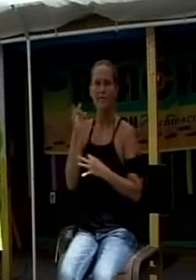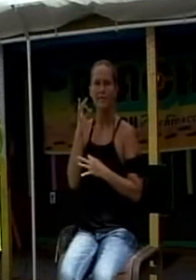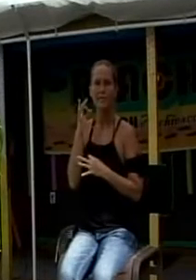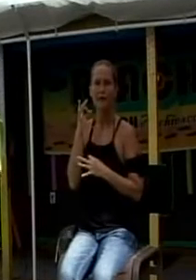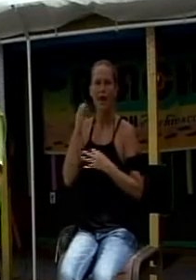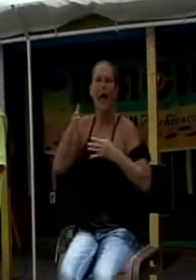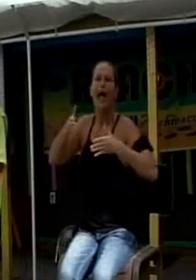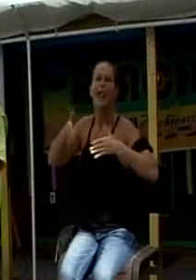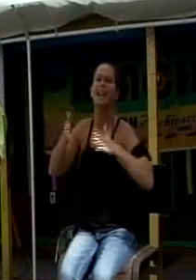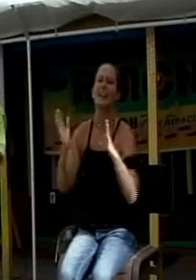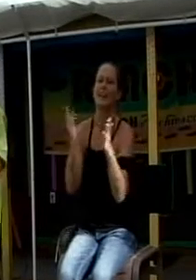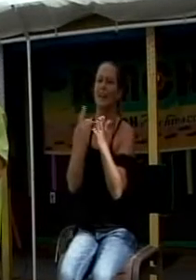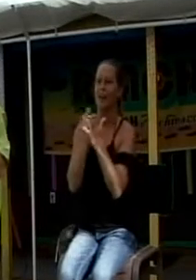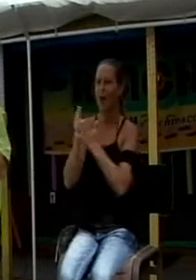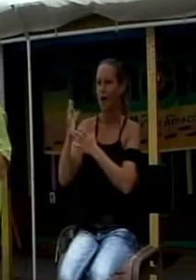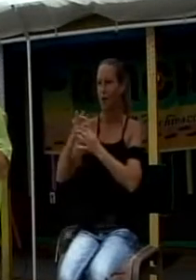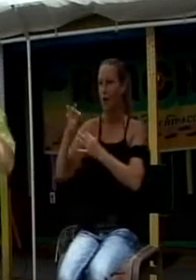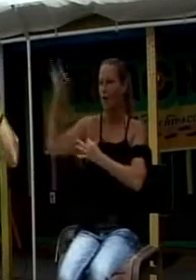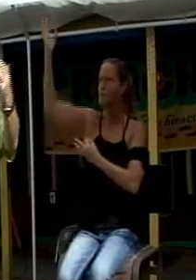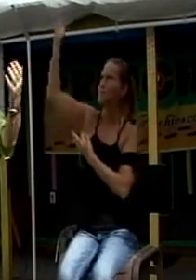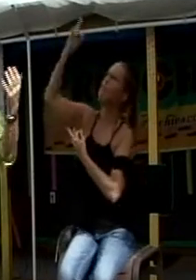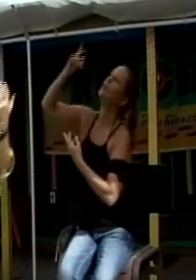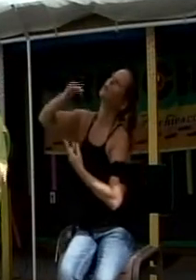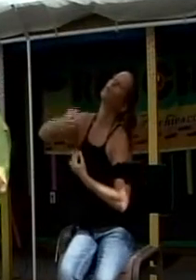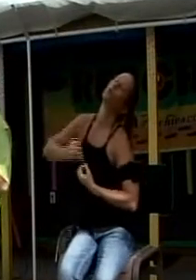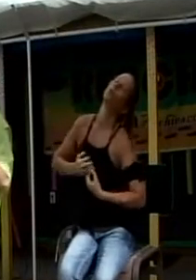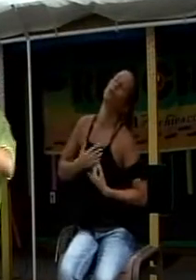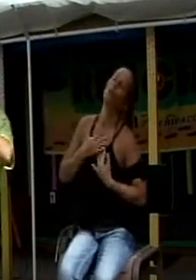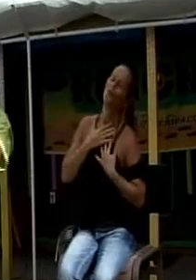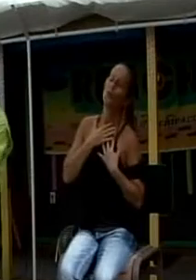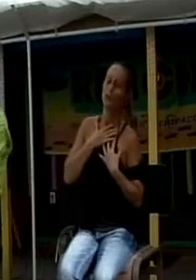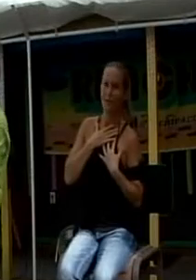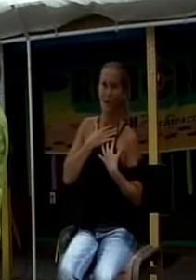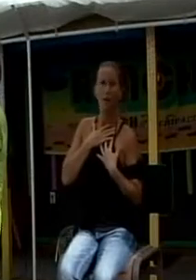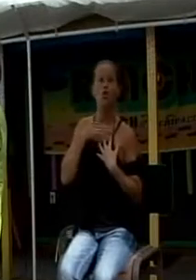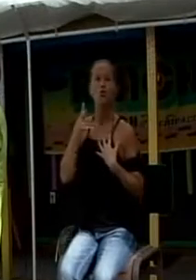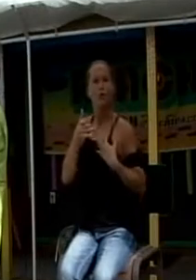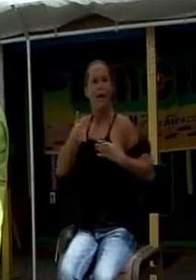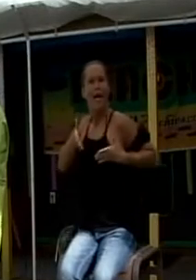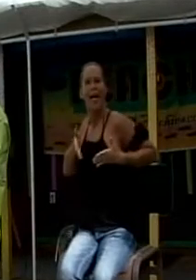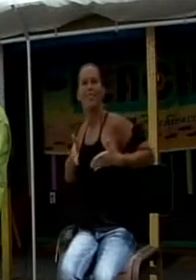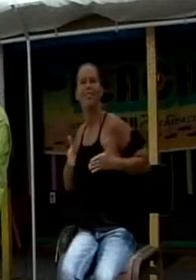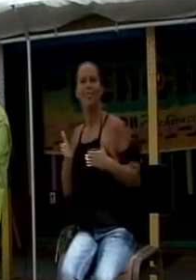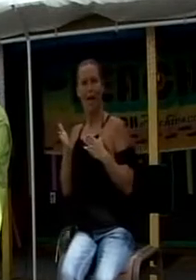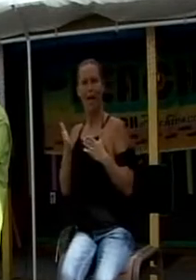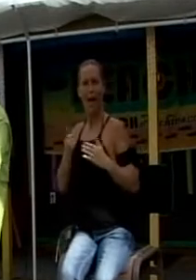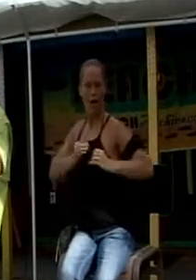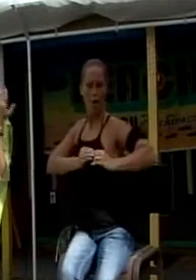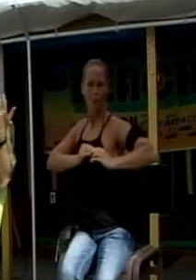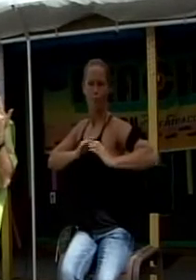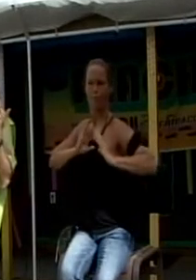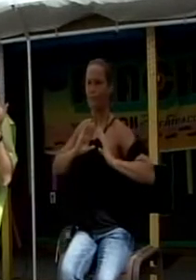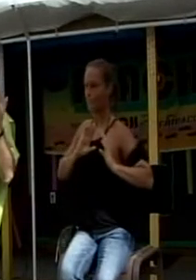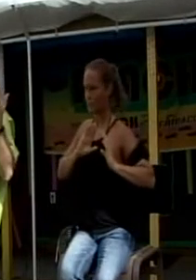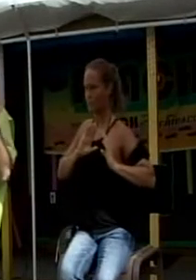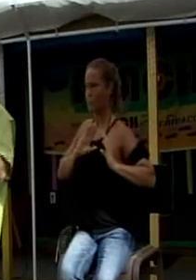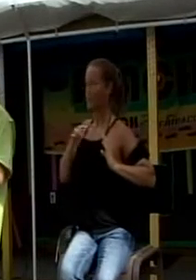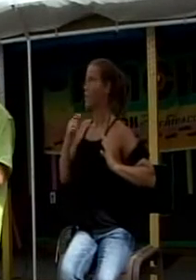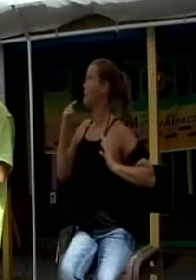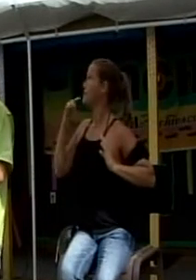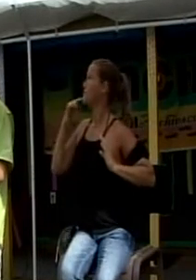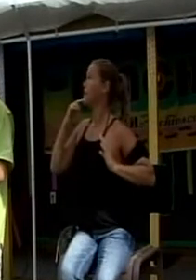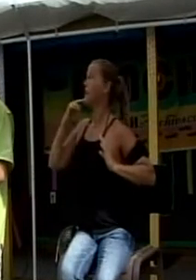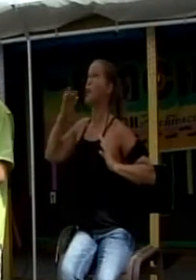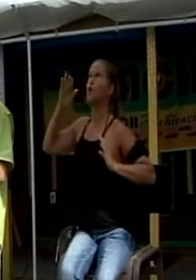Allow it to happen to you. It's a passive thing. You allow. You put your own little agenda away, and you say,